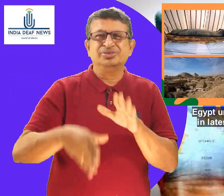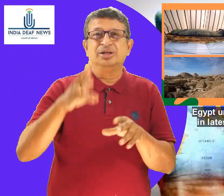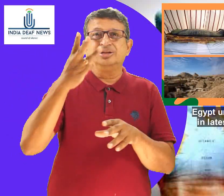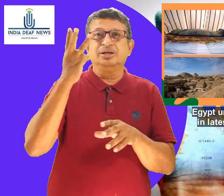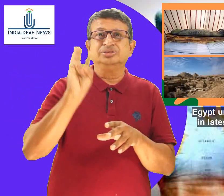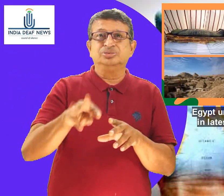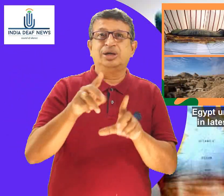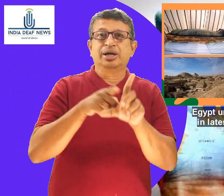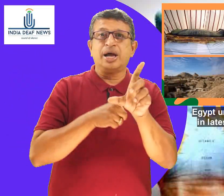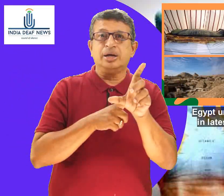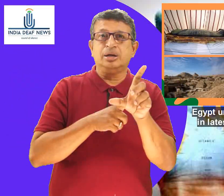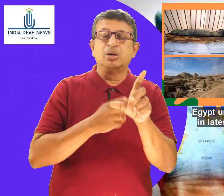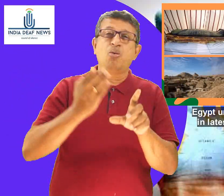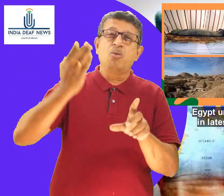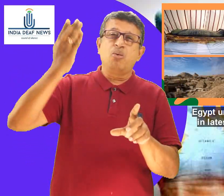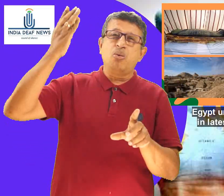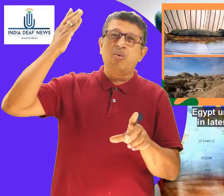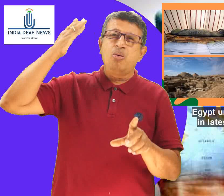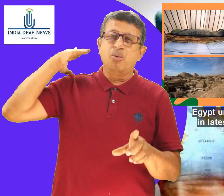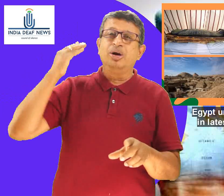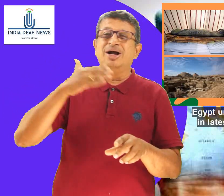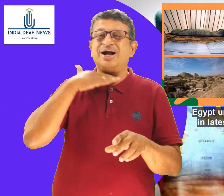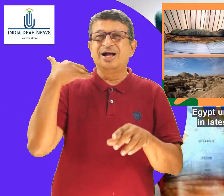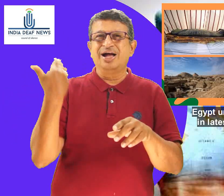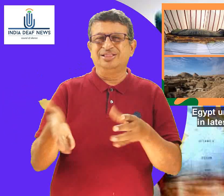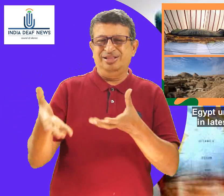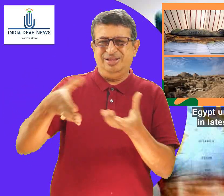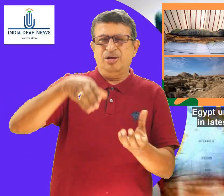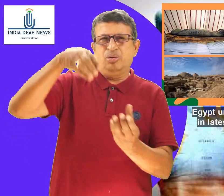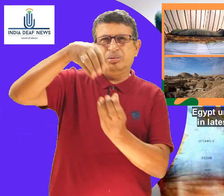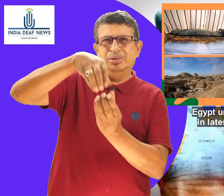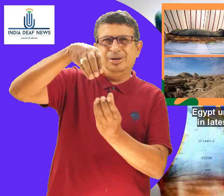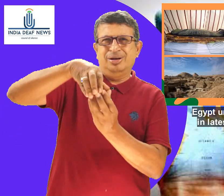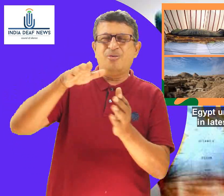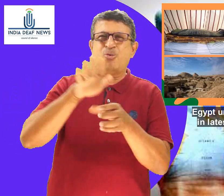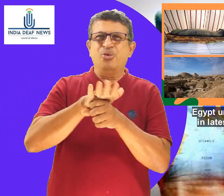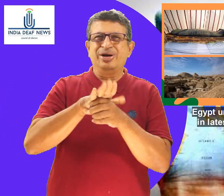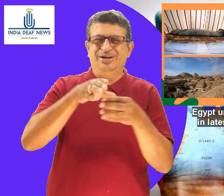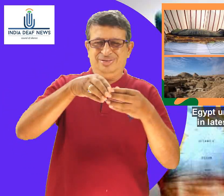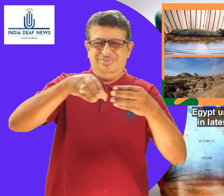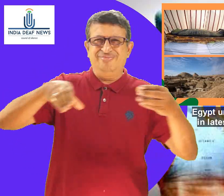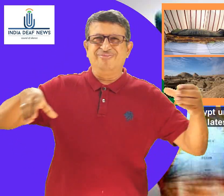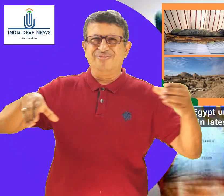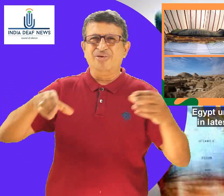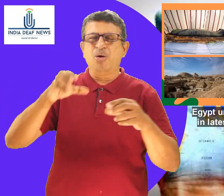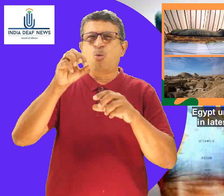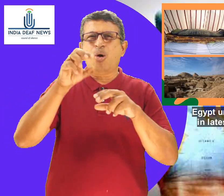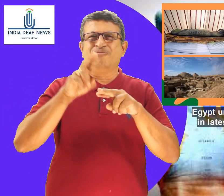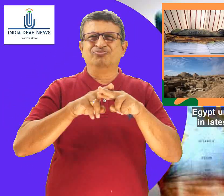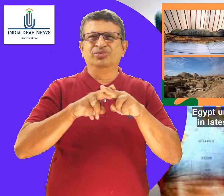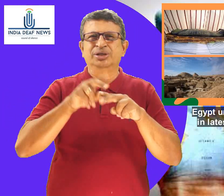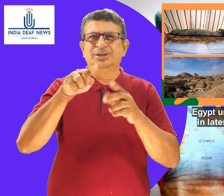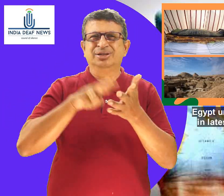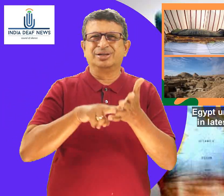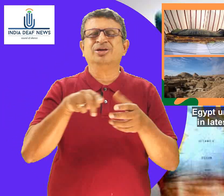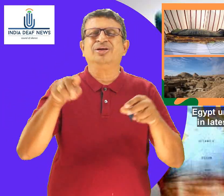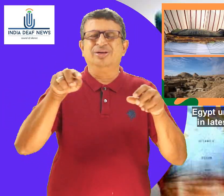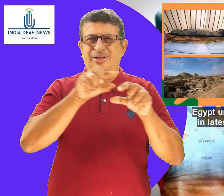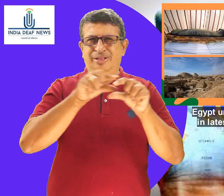Egypt unveils 3,000-year-old coffins in latest archaeological discovery. Egypt has unveiled a new archaeological discovery at the Saqqara